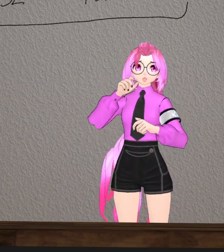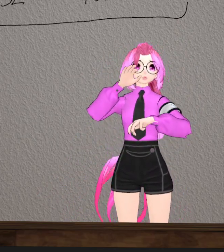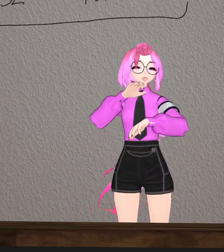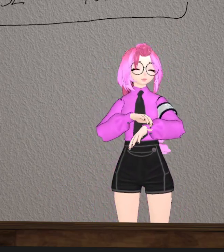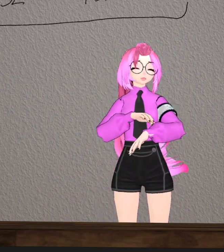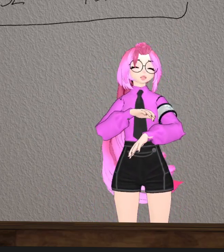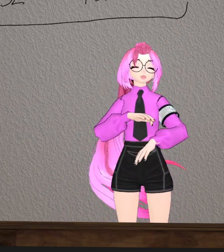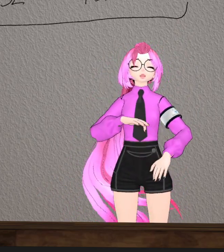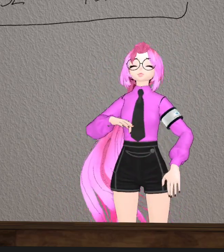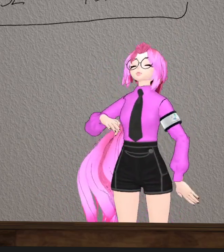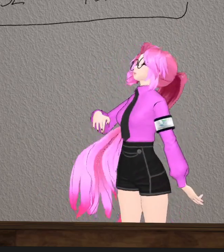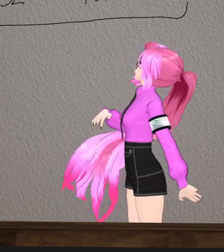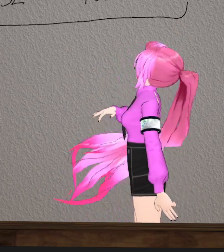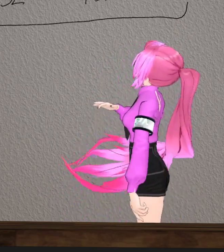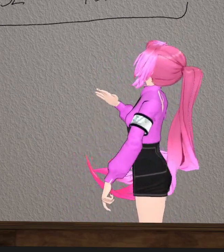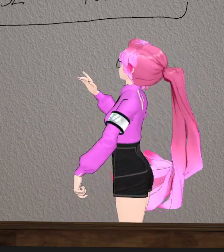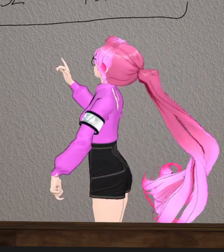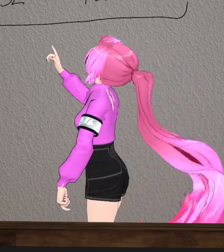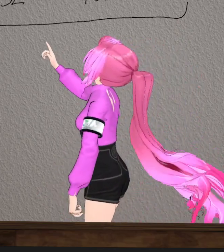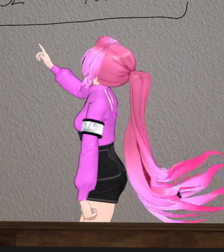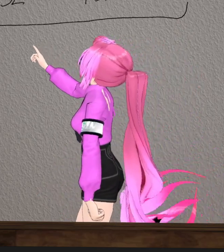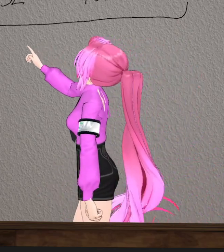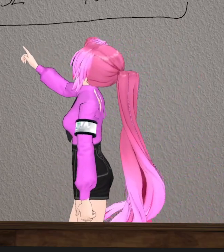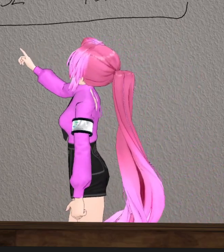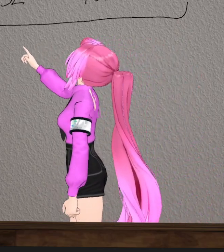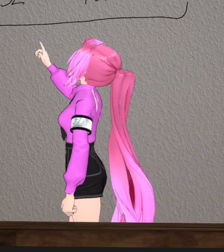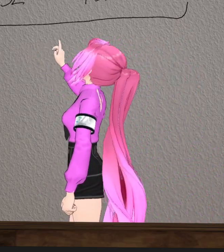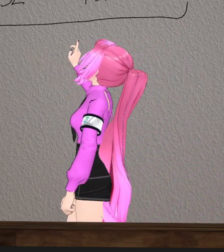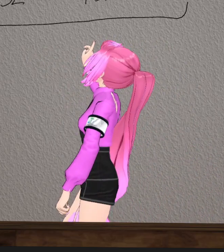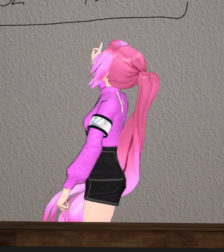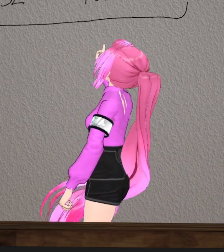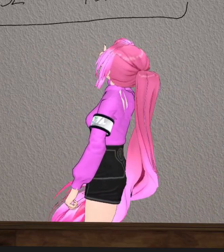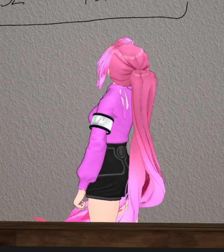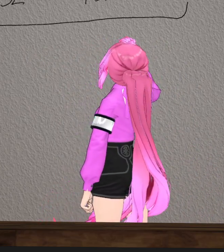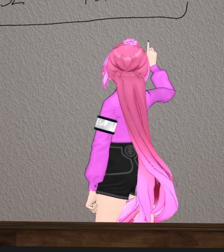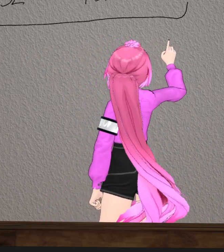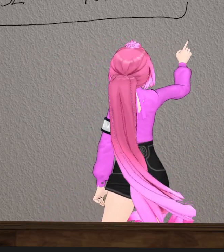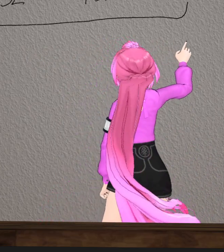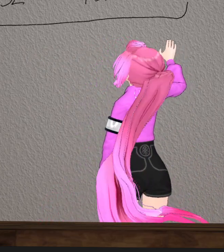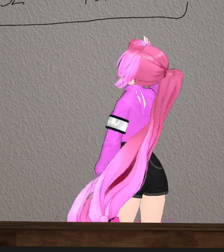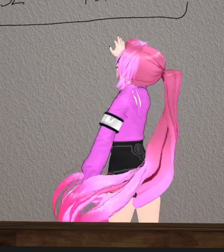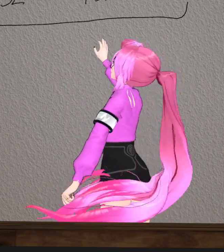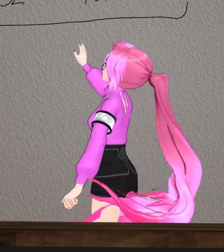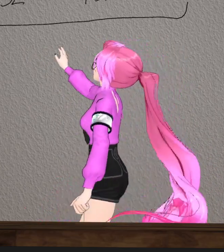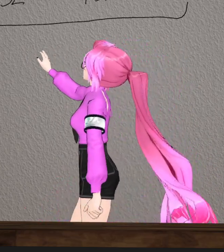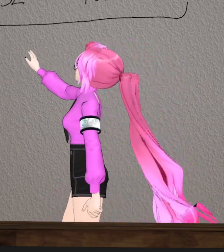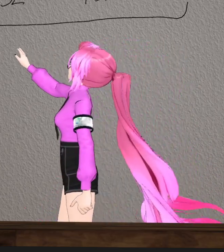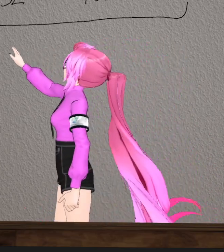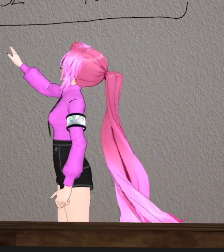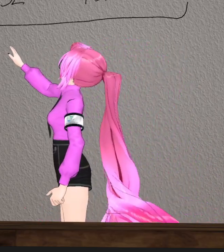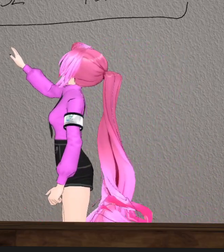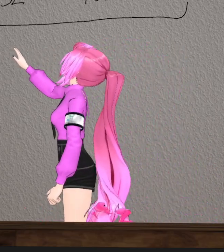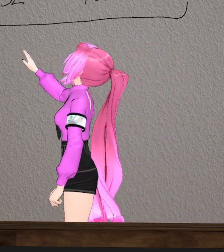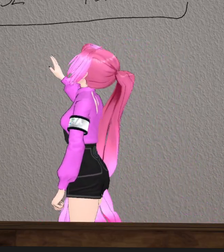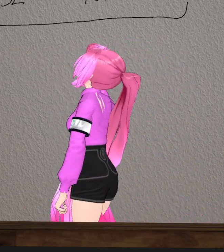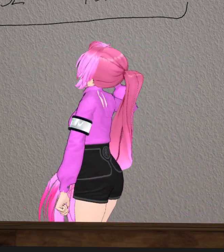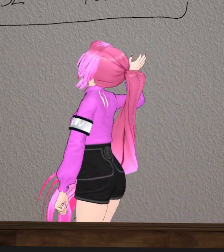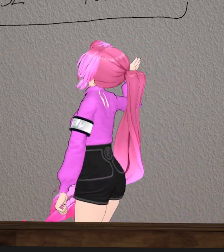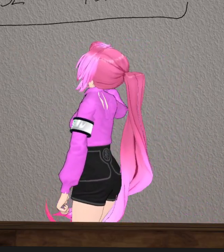Exact English. And the reason I put them in this order is because they can kind of be seen as a graph from left to